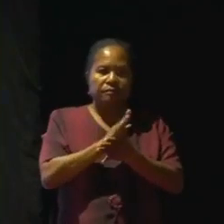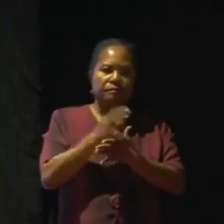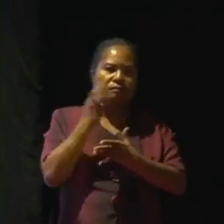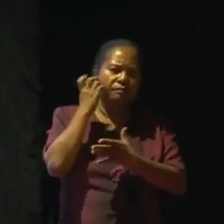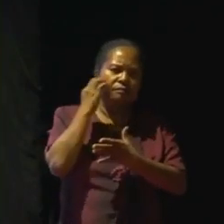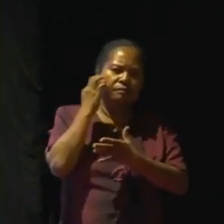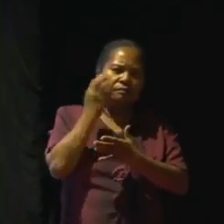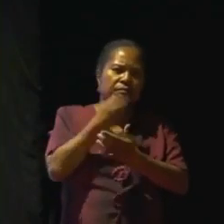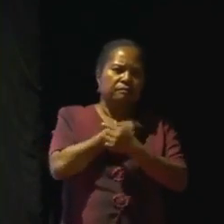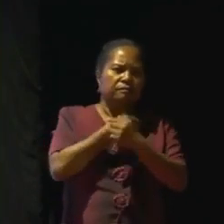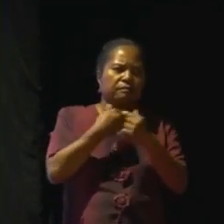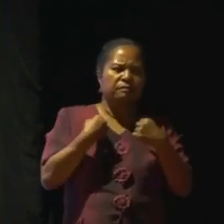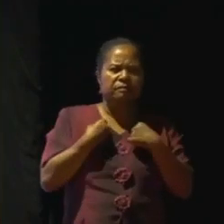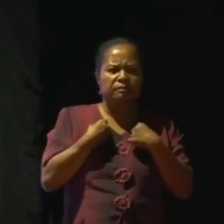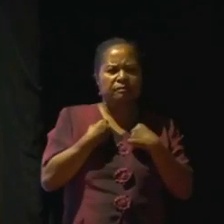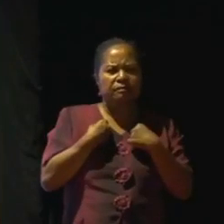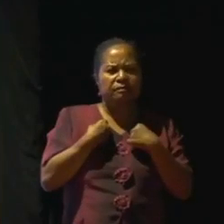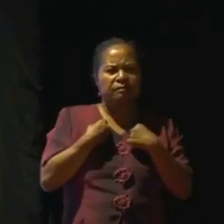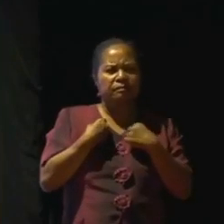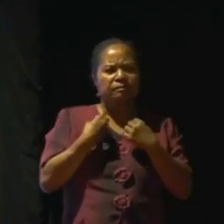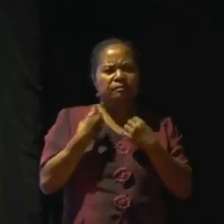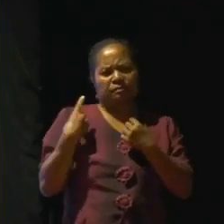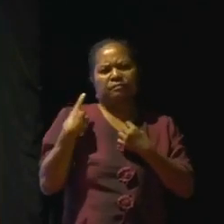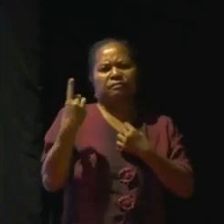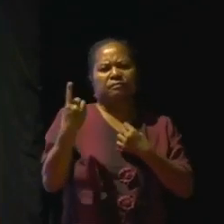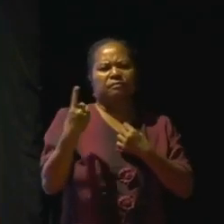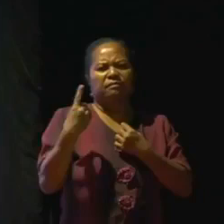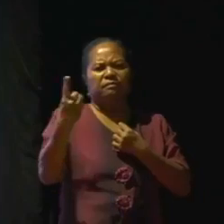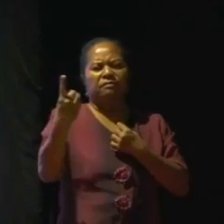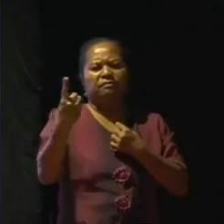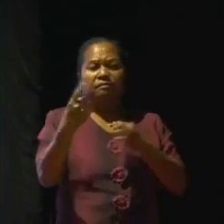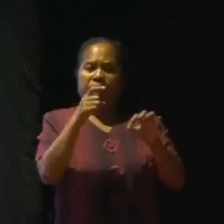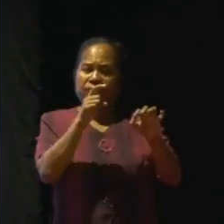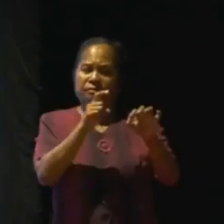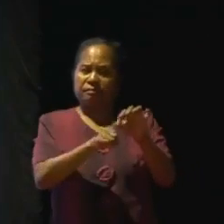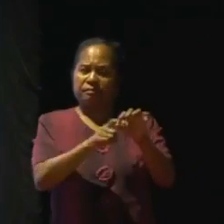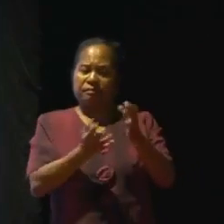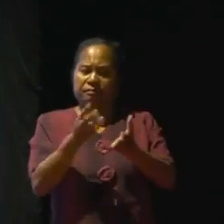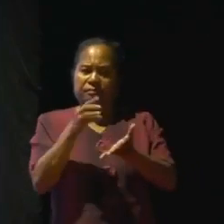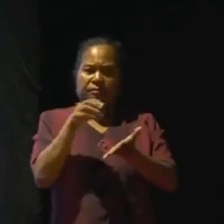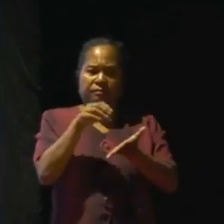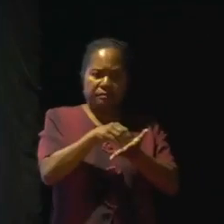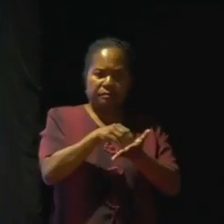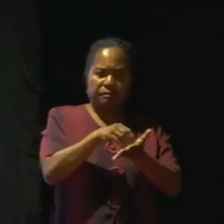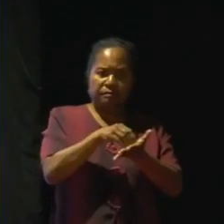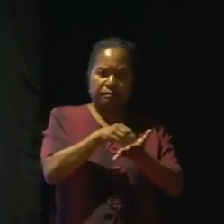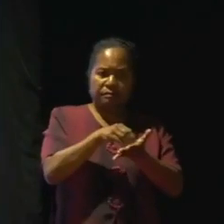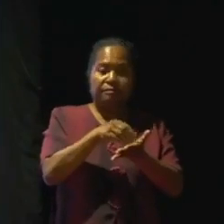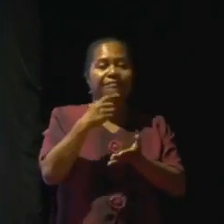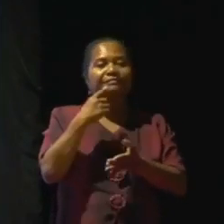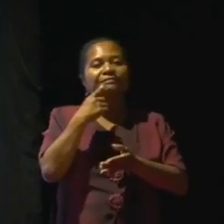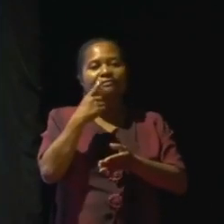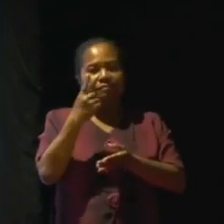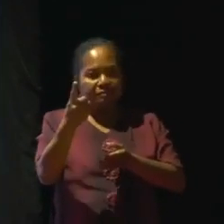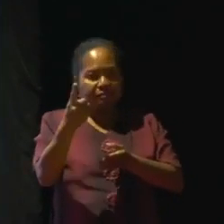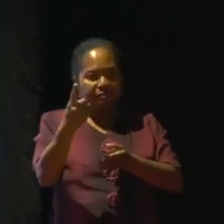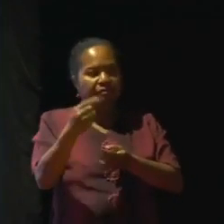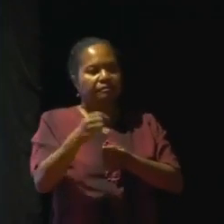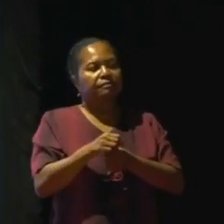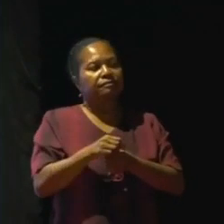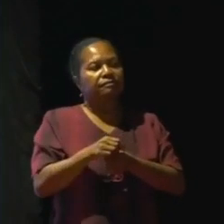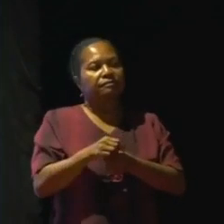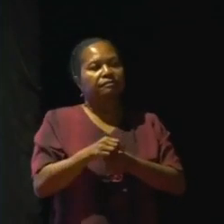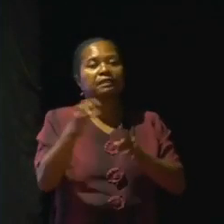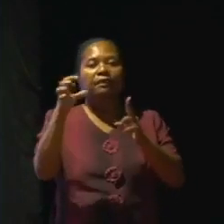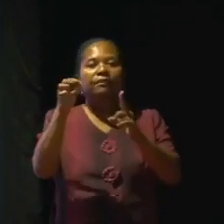submit those inquiries and those documents, we upload. And you say we can take it in Excel format or in